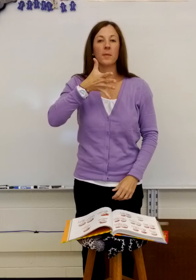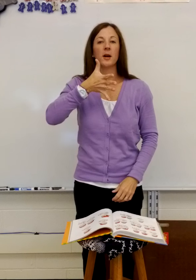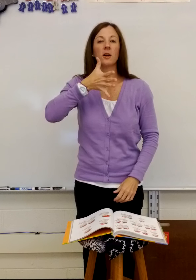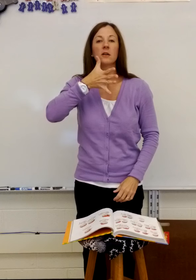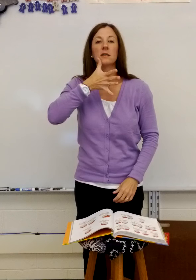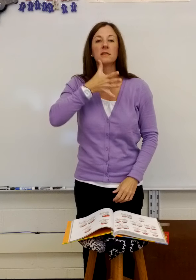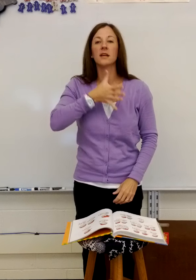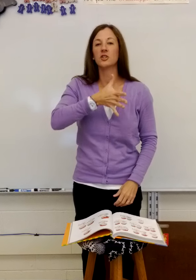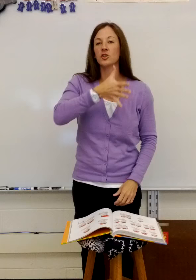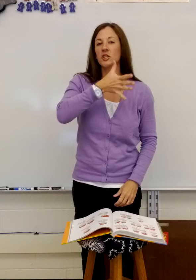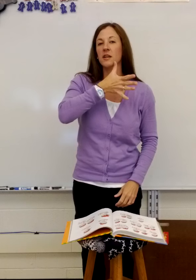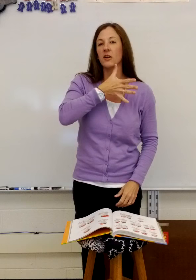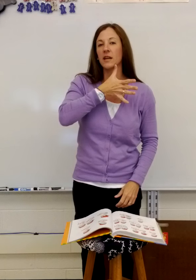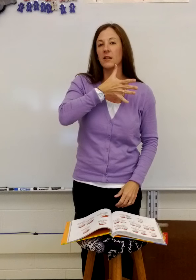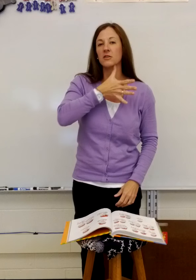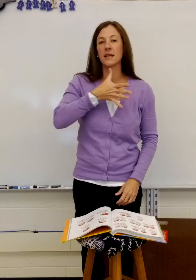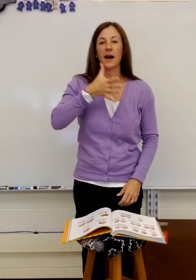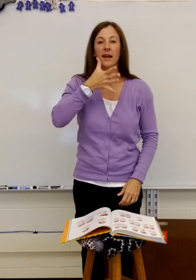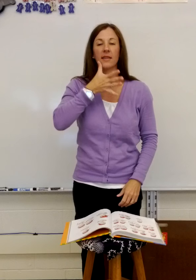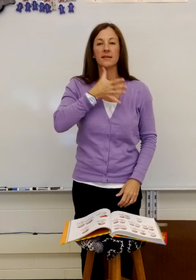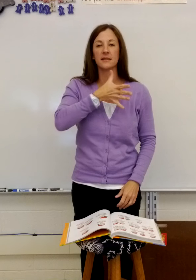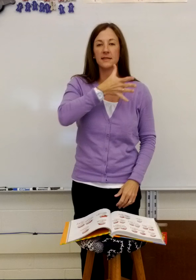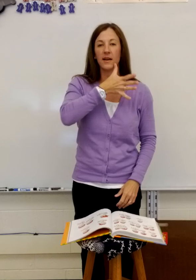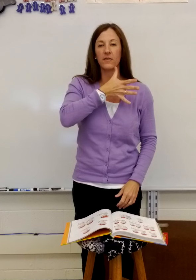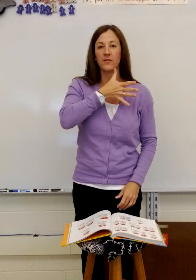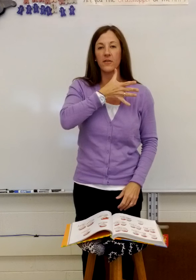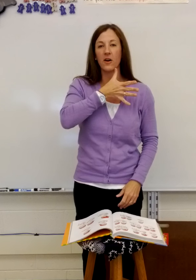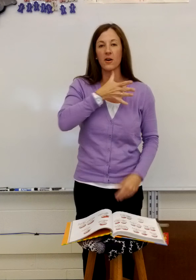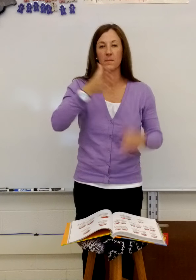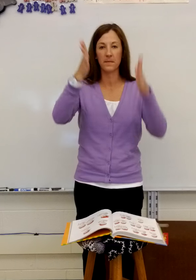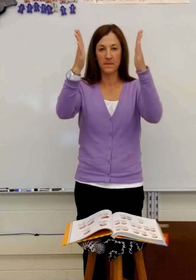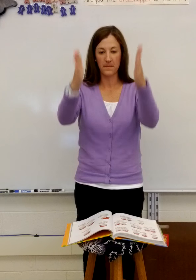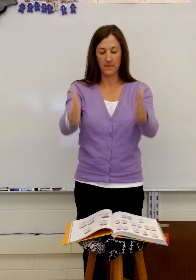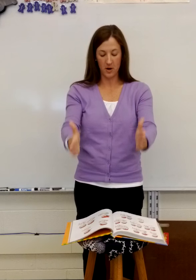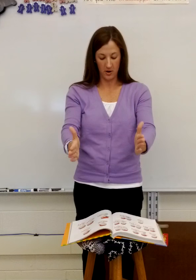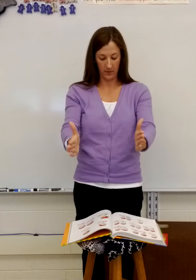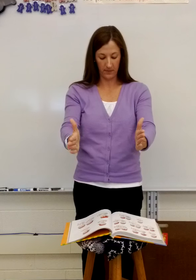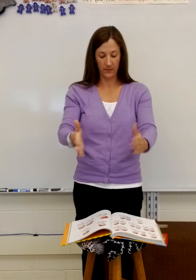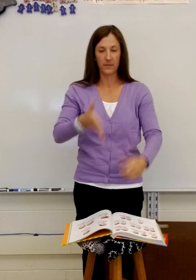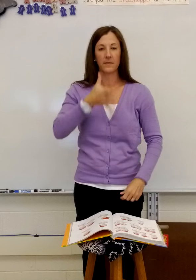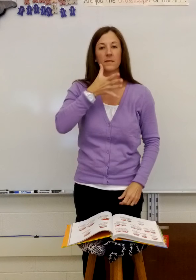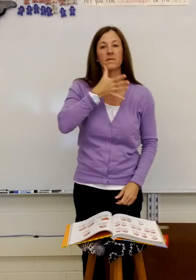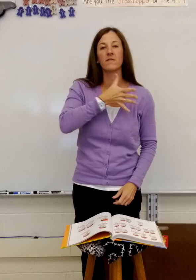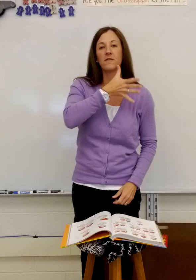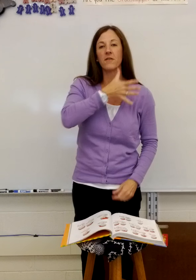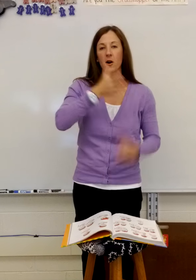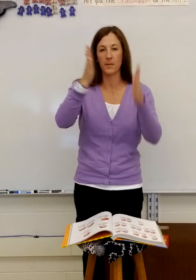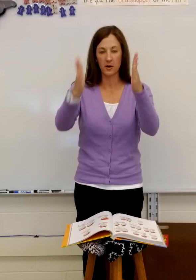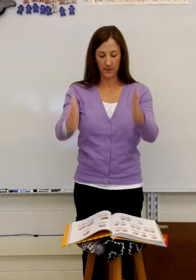Farmer, touch your chin on either side. That's the sign for farmer. Farmer.